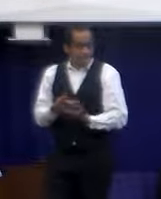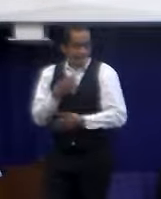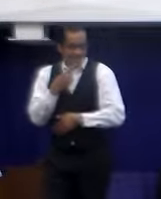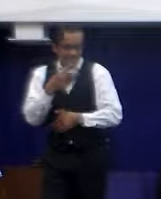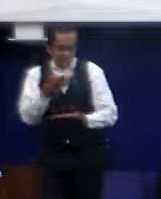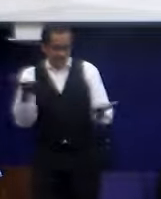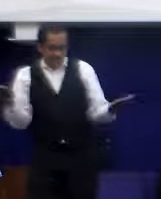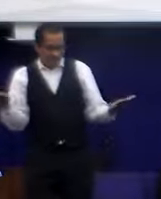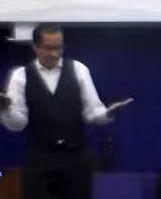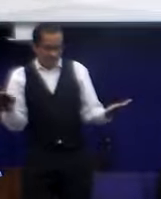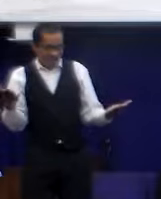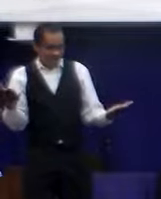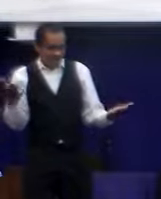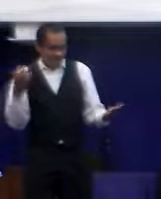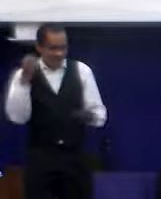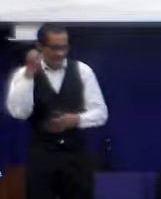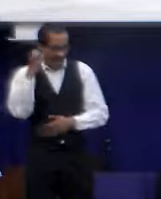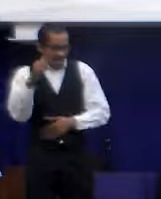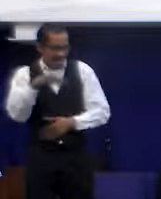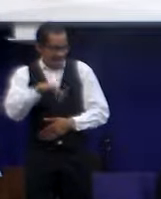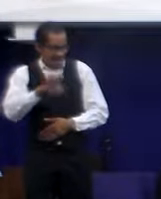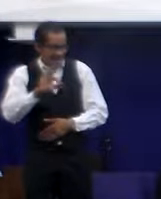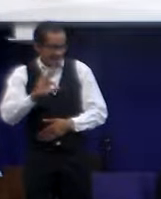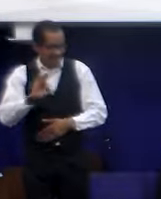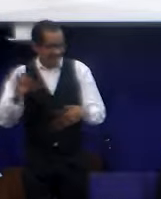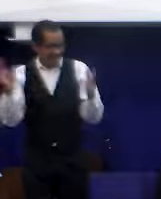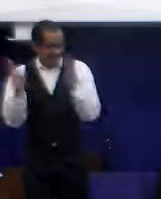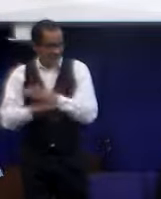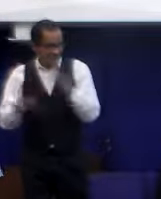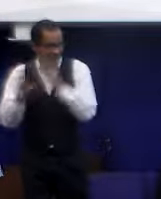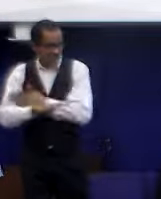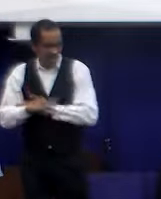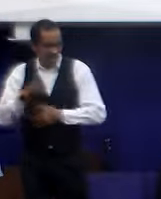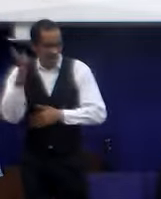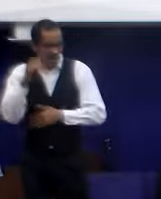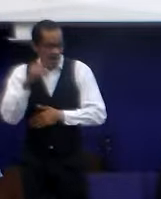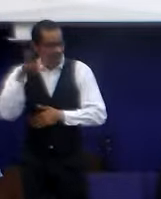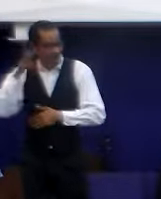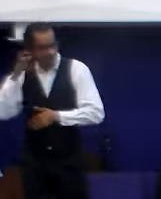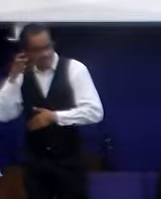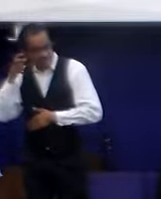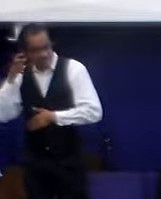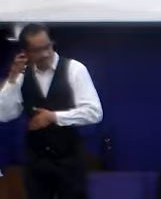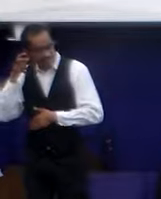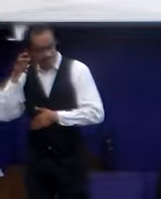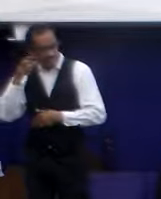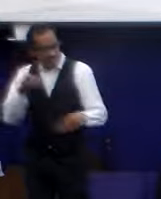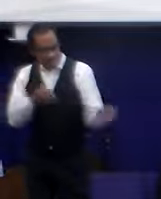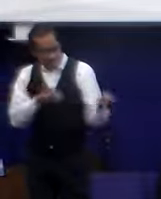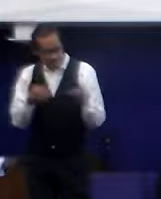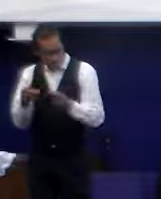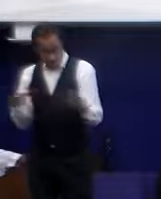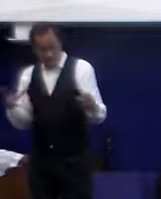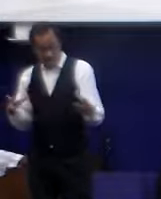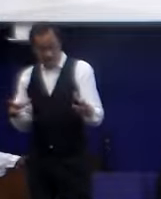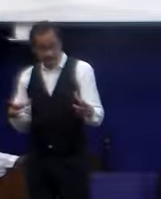tell you is if you find yourself in a storm because you fail to listen and you last out too soon, the